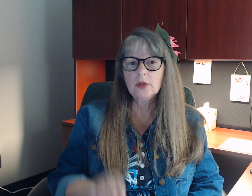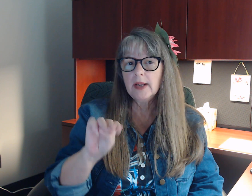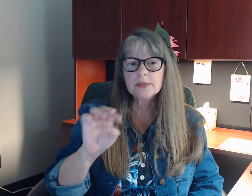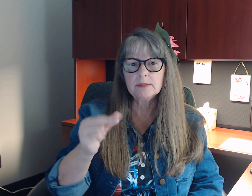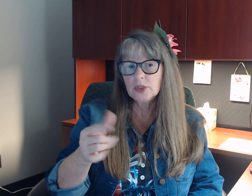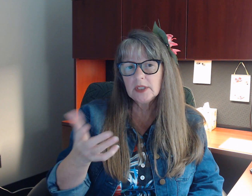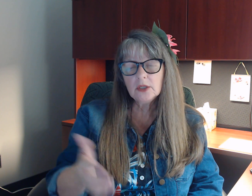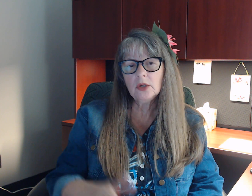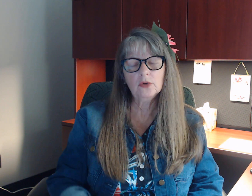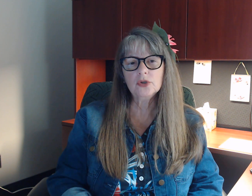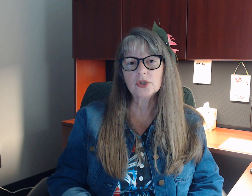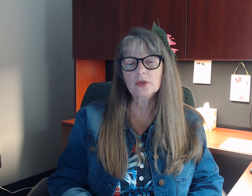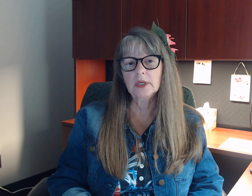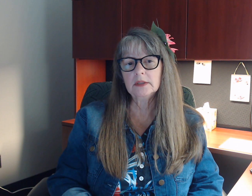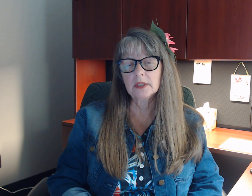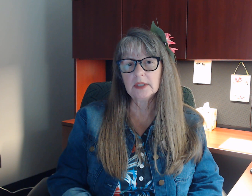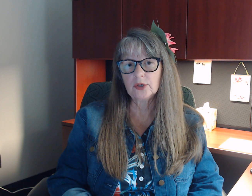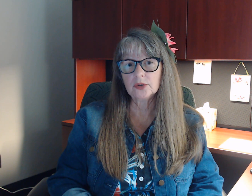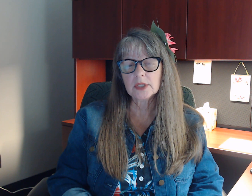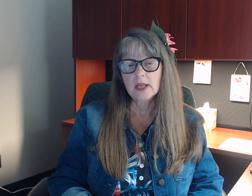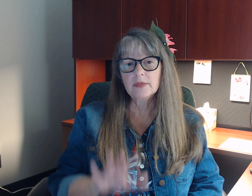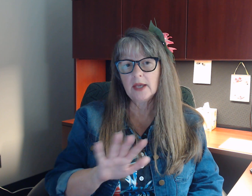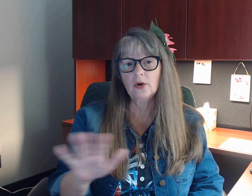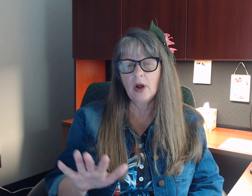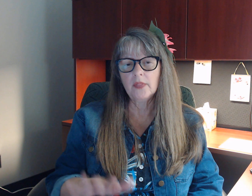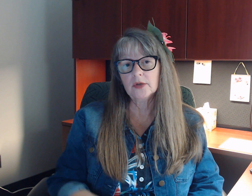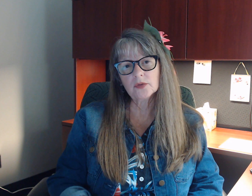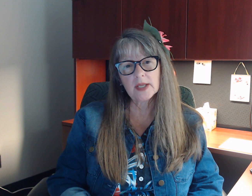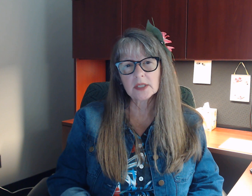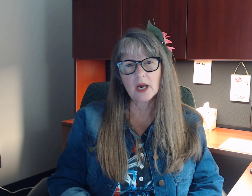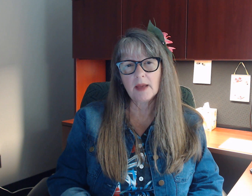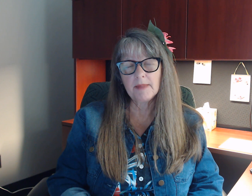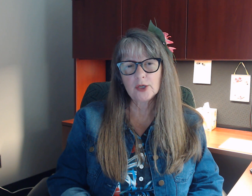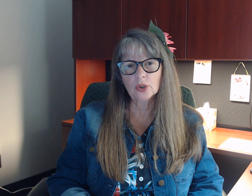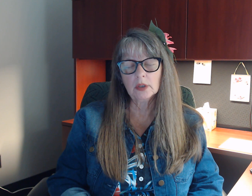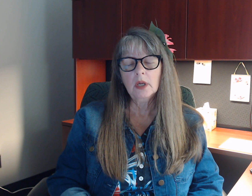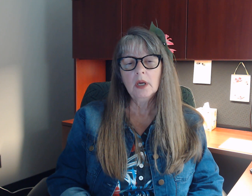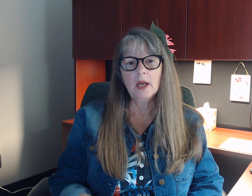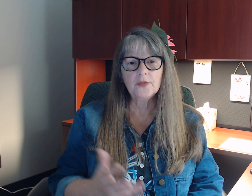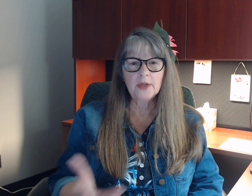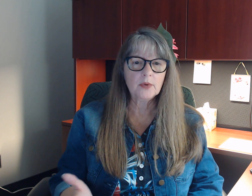Milligrams, mg, you just do the letters that are on there. So that's not a major thing